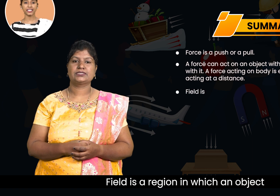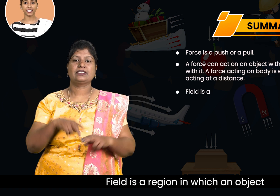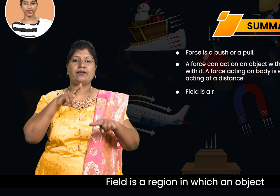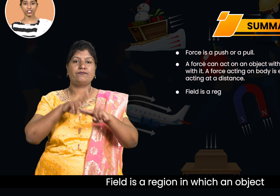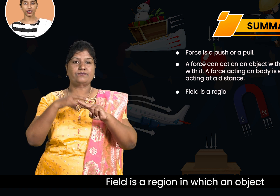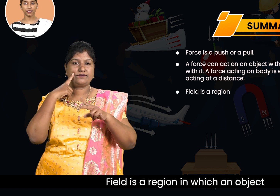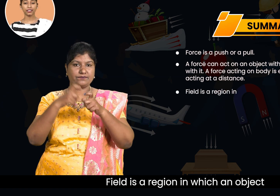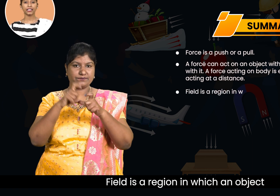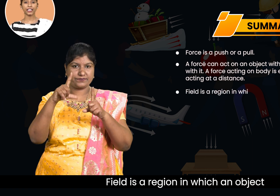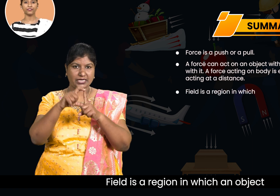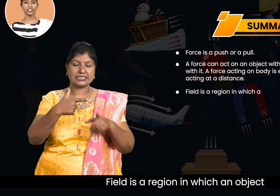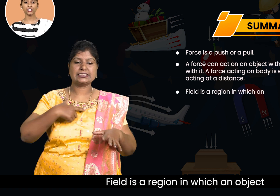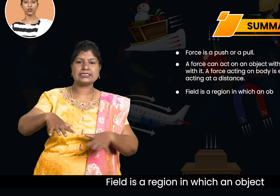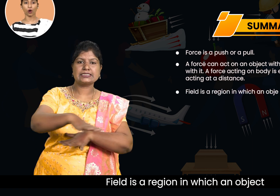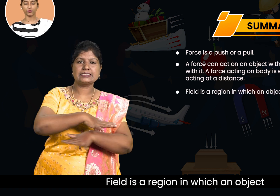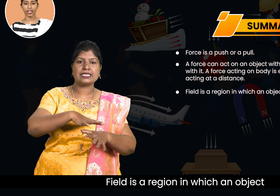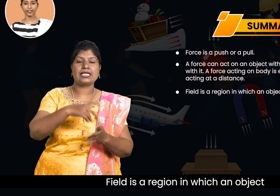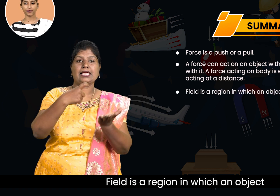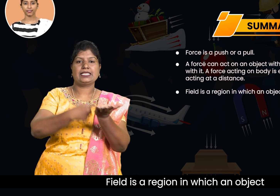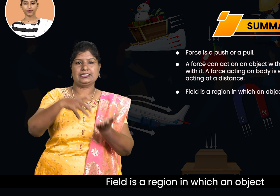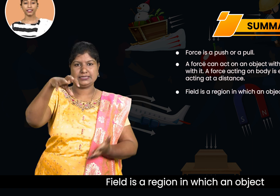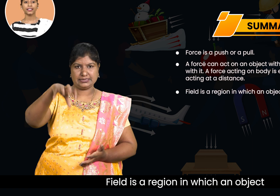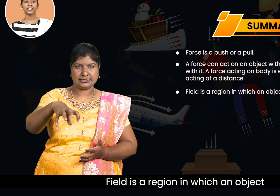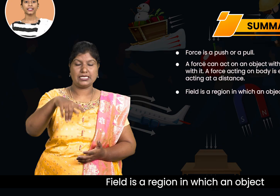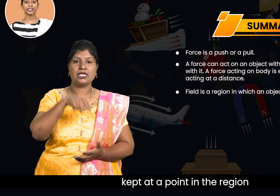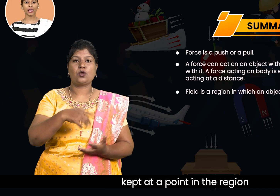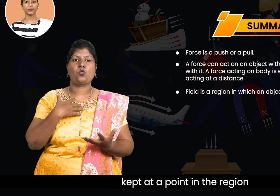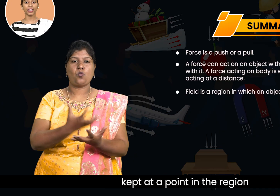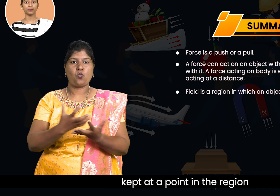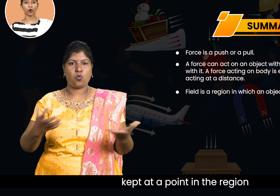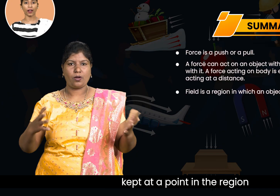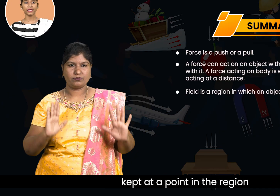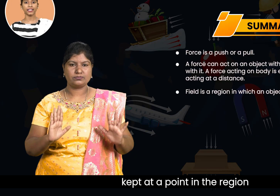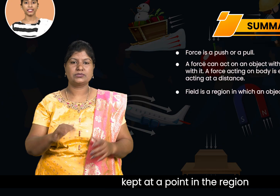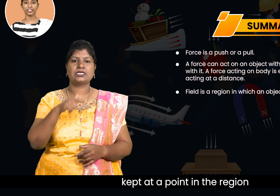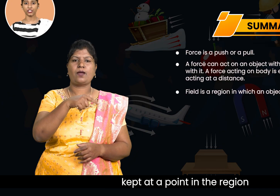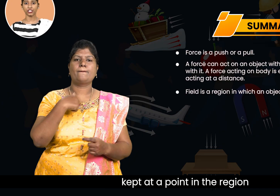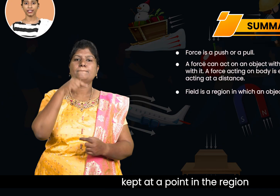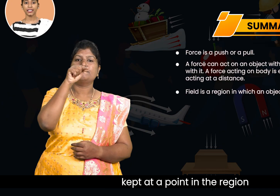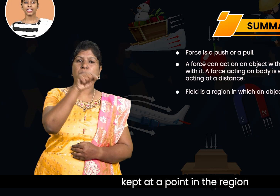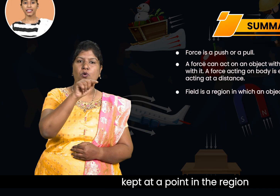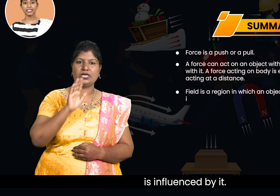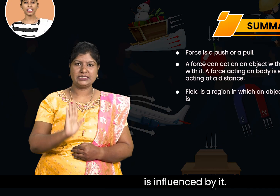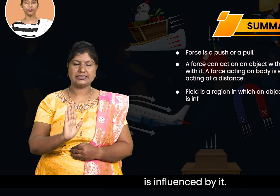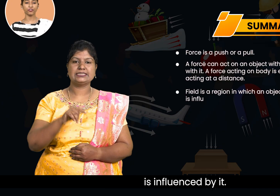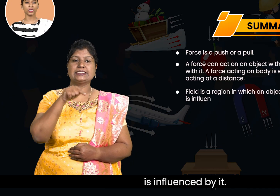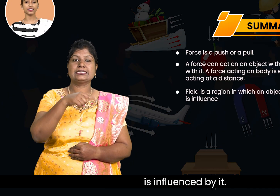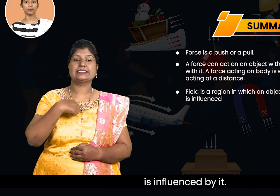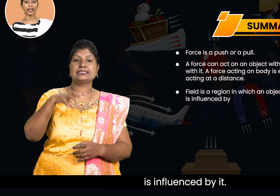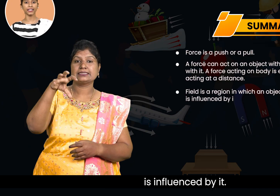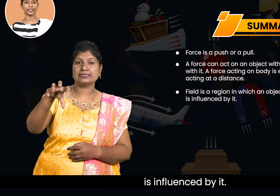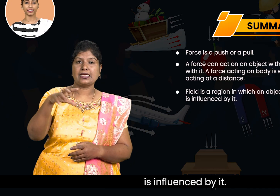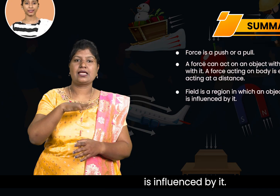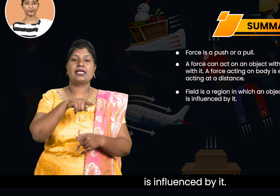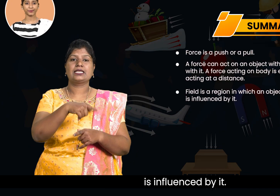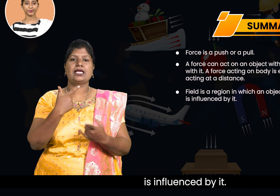Field is a region in which an object kept at point in the region is influenced